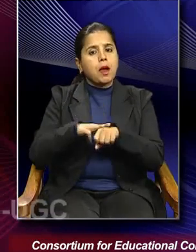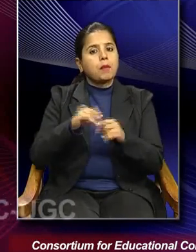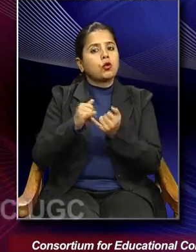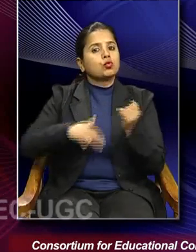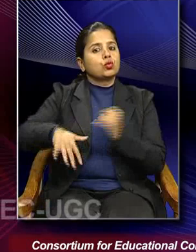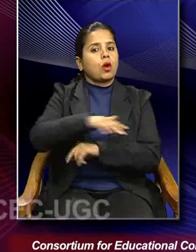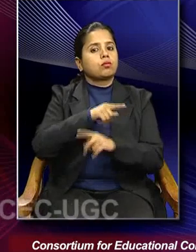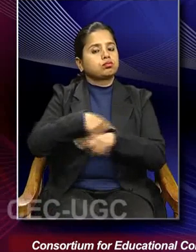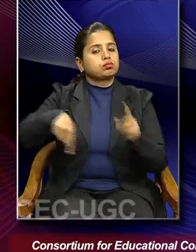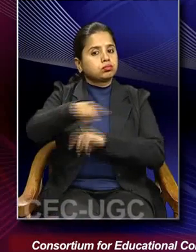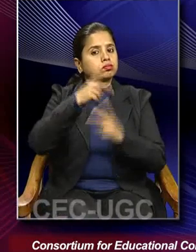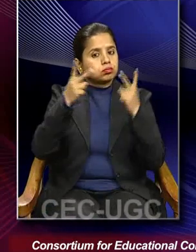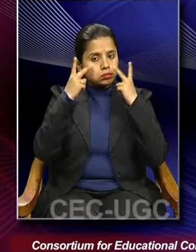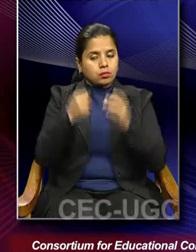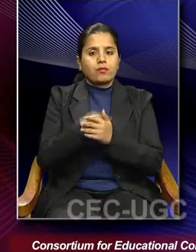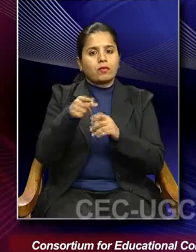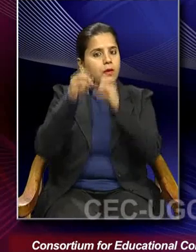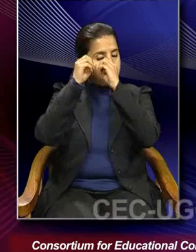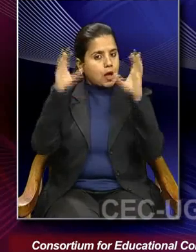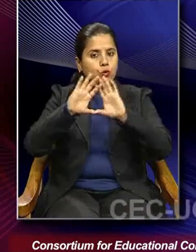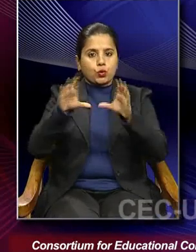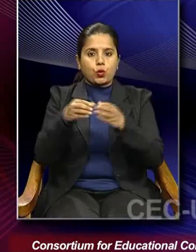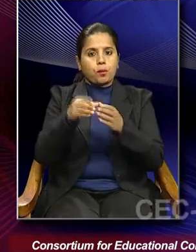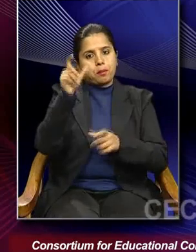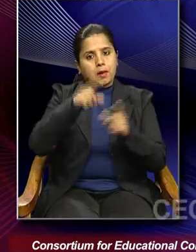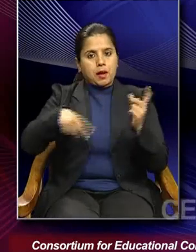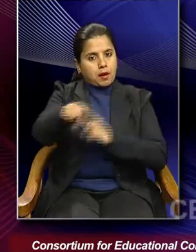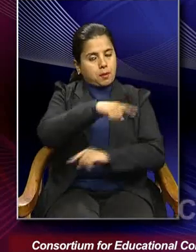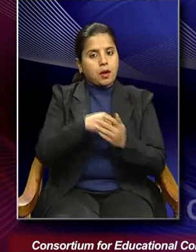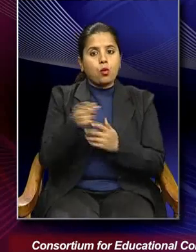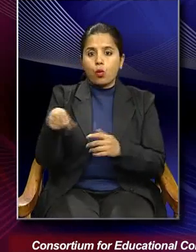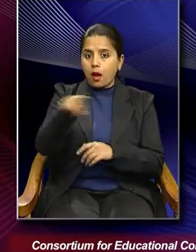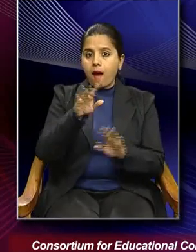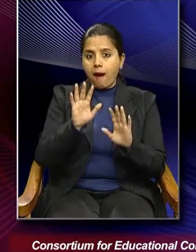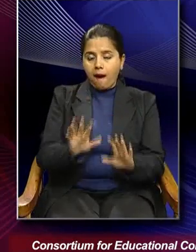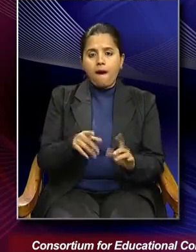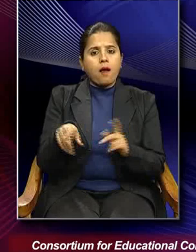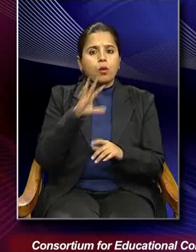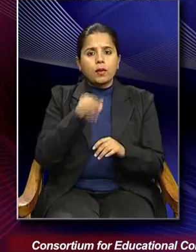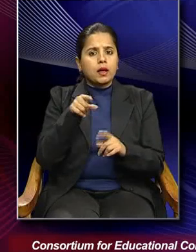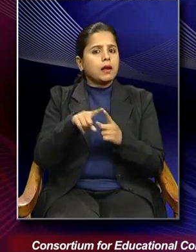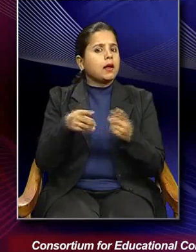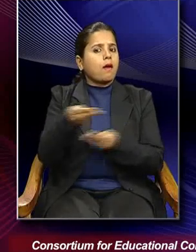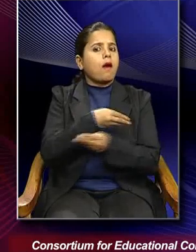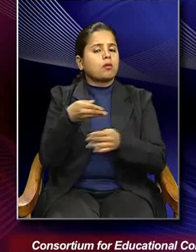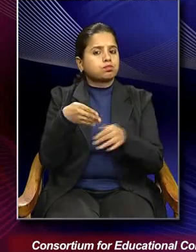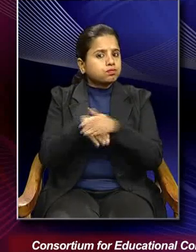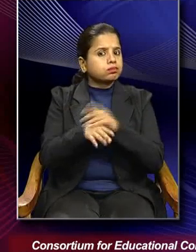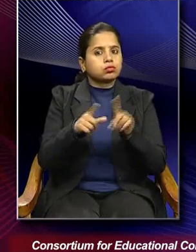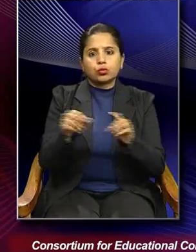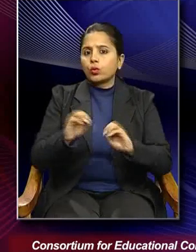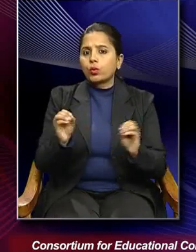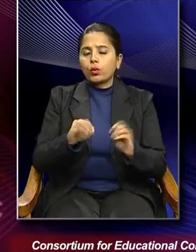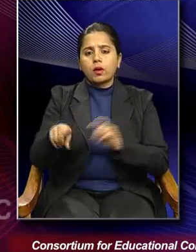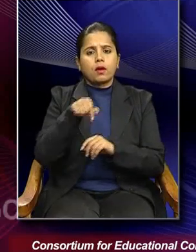society. Imagine a group of individuals who have not entered the economy. They are behind